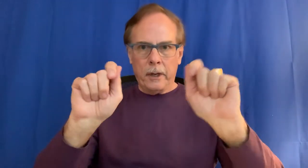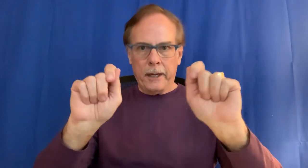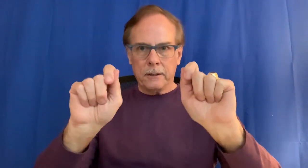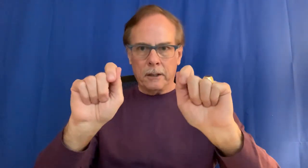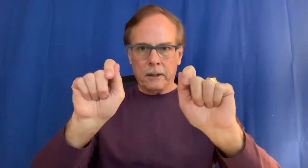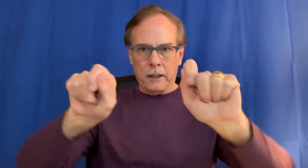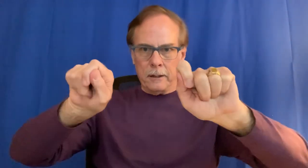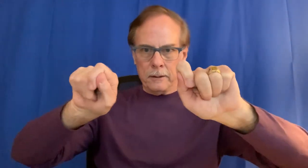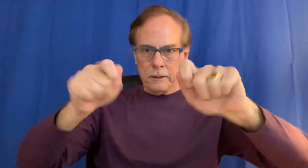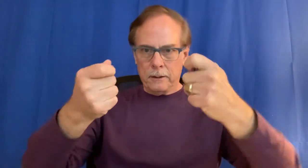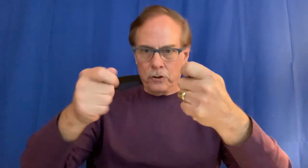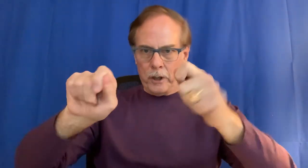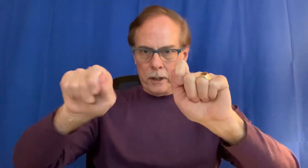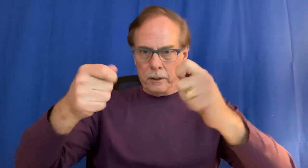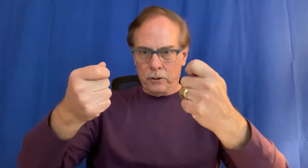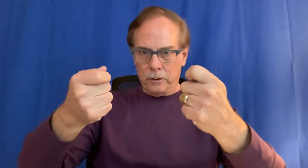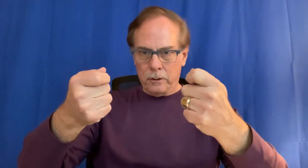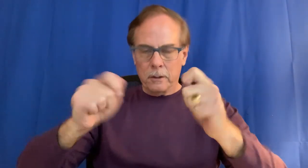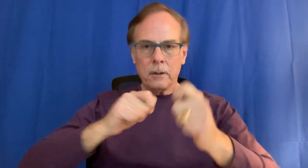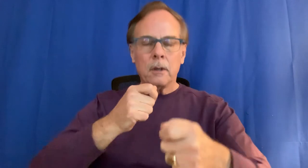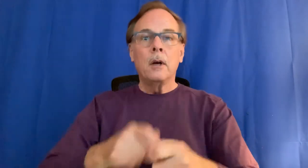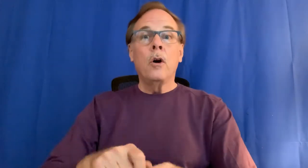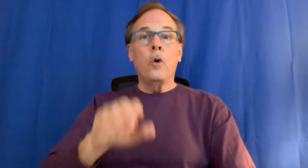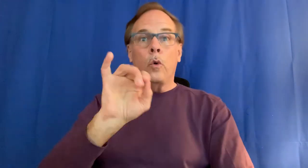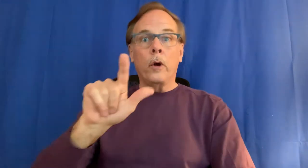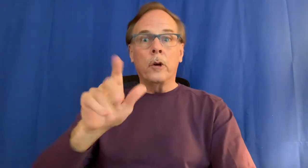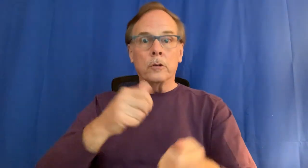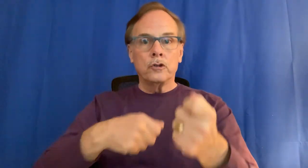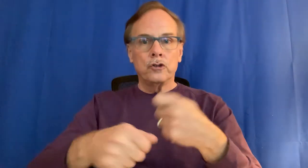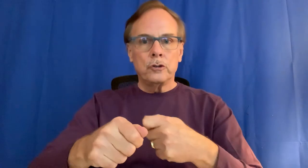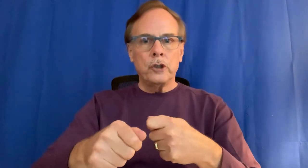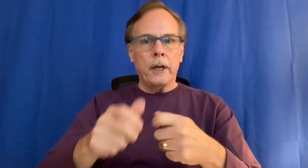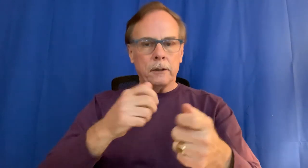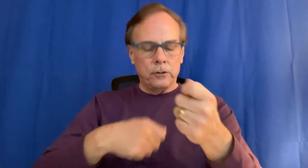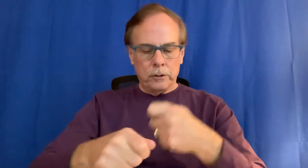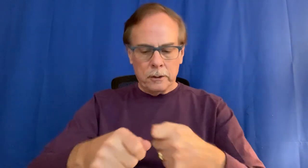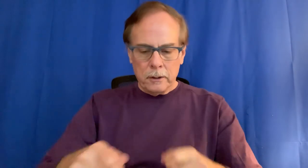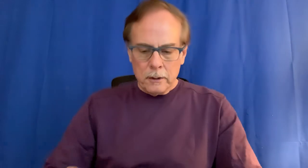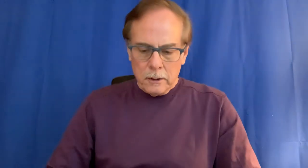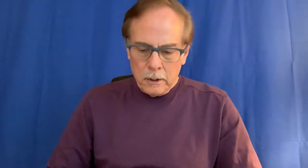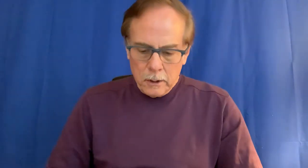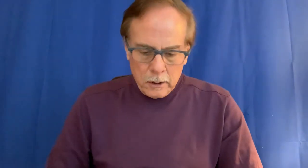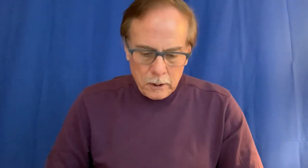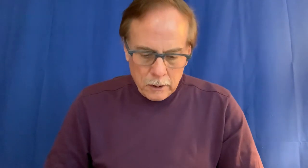hands like that, change, oil, change.